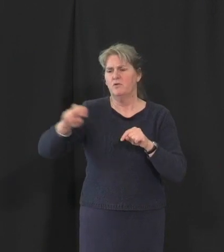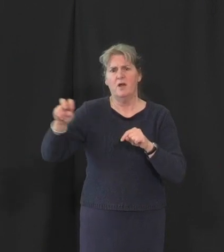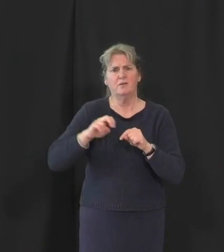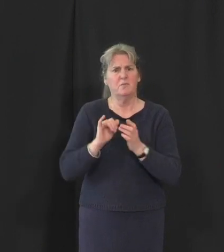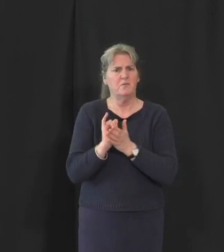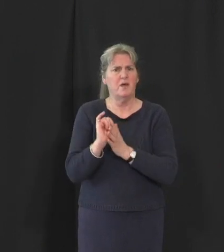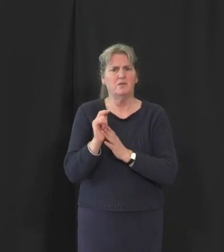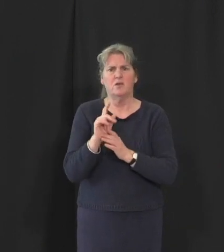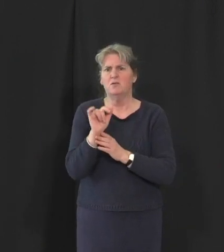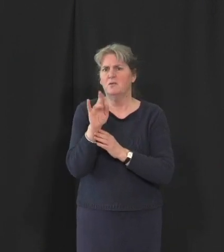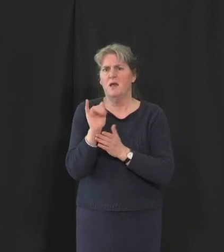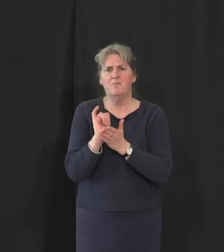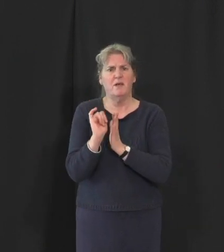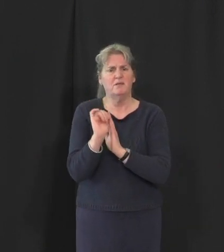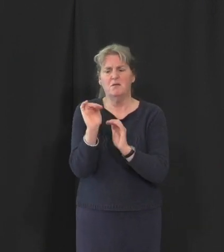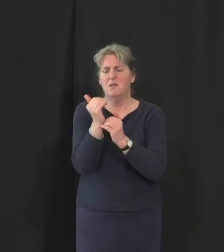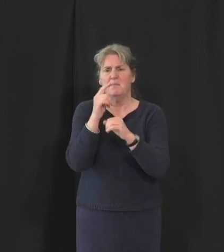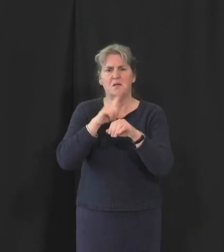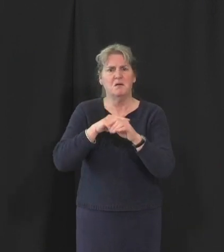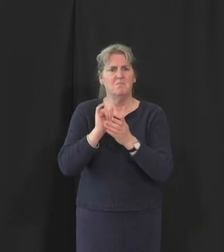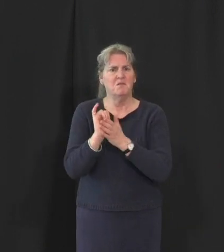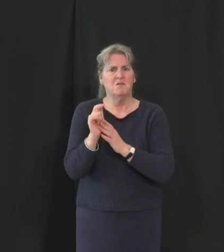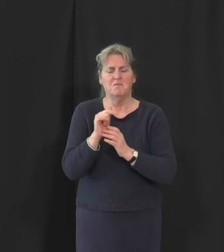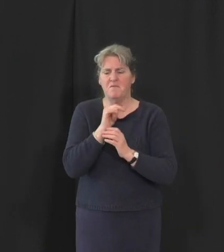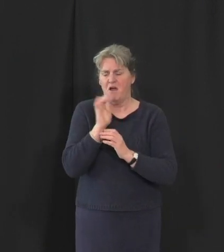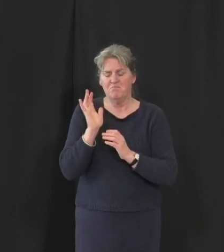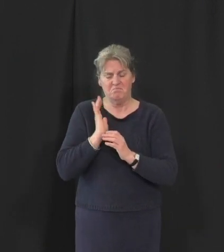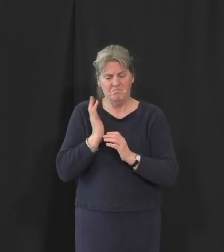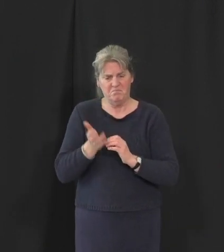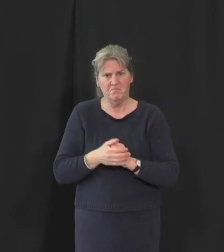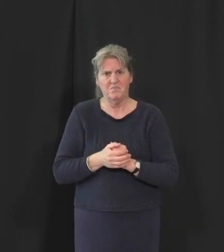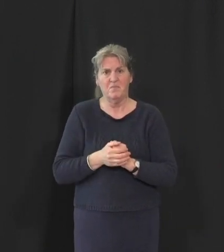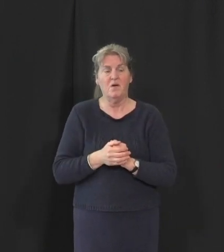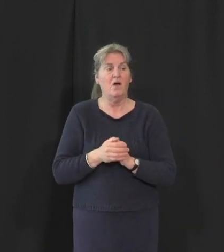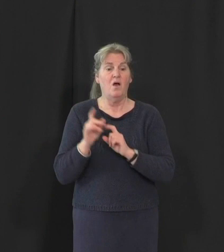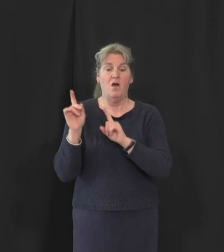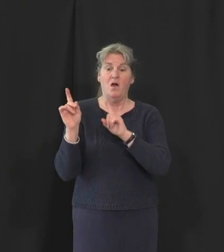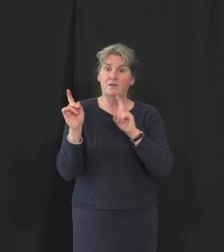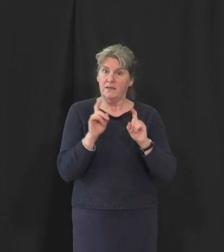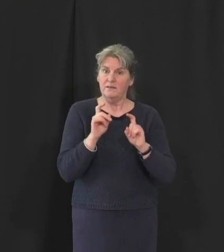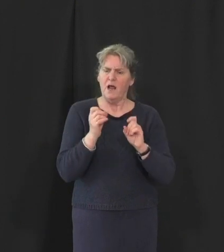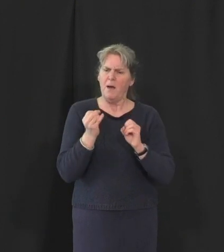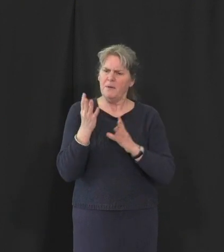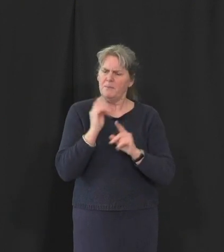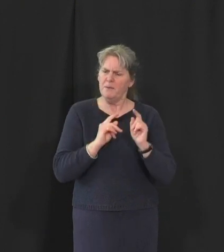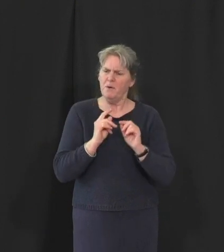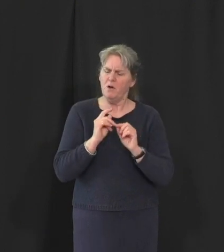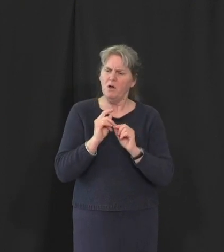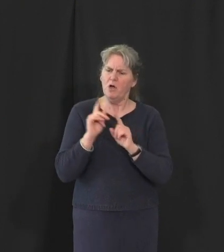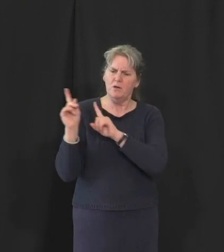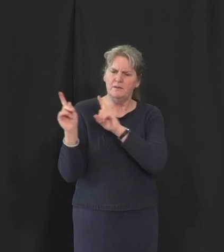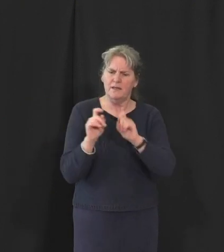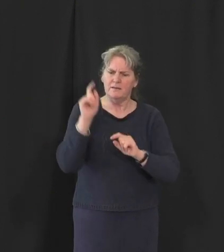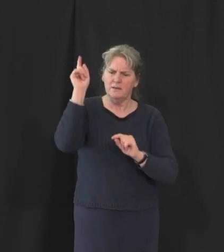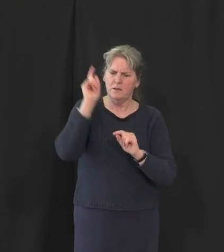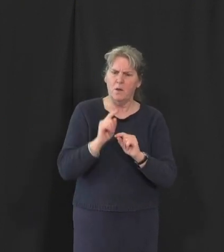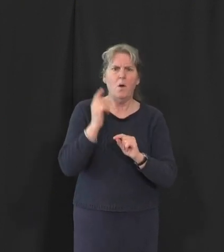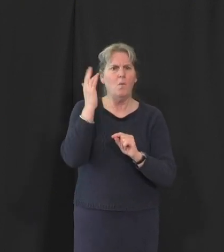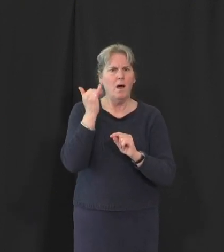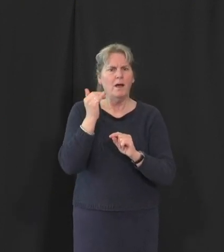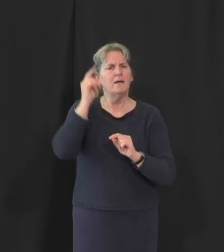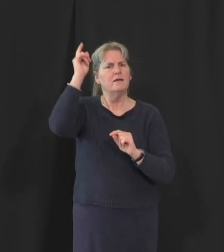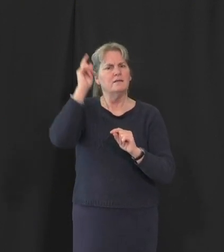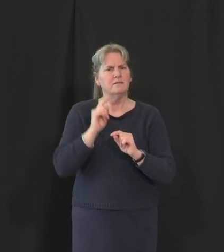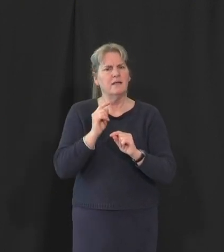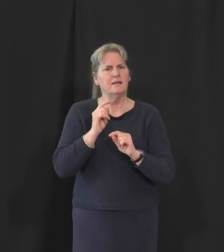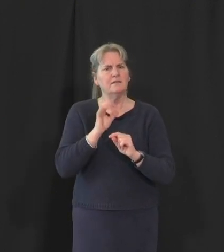to the lab in BC. Second, our testing volume has decreased in recent days due to lower rates of respiratory